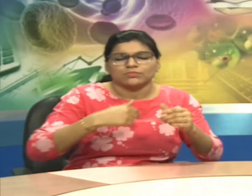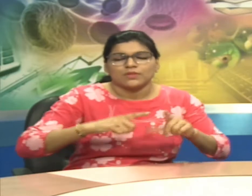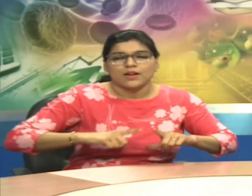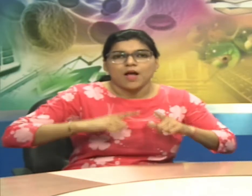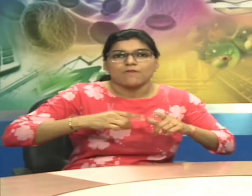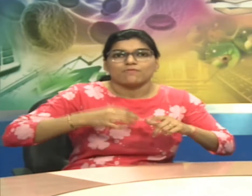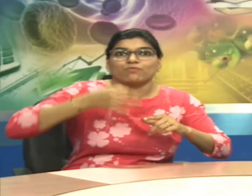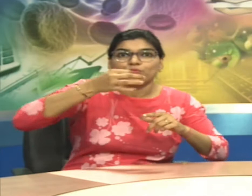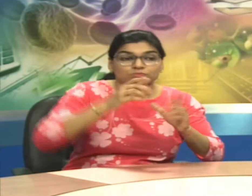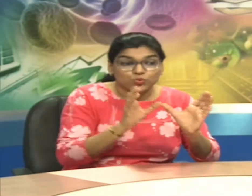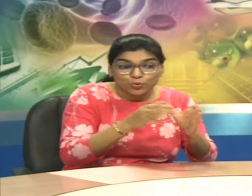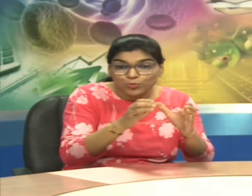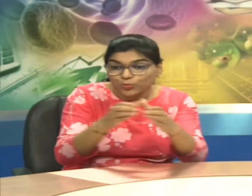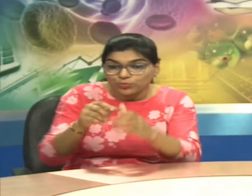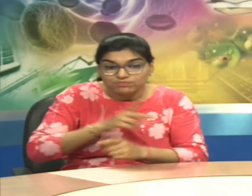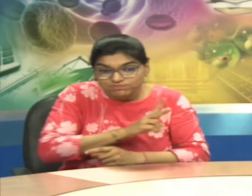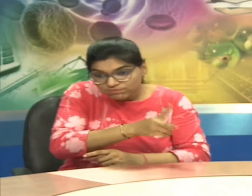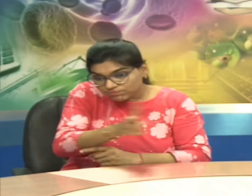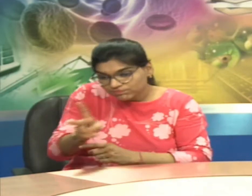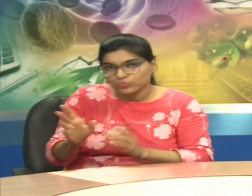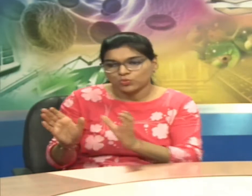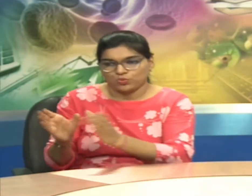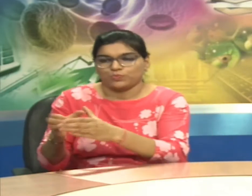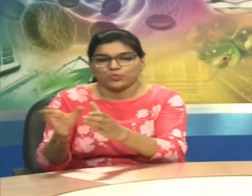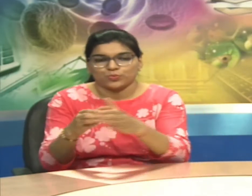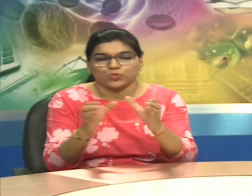There are several kind of categories in that also.